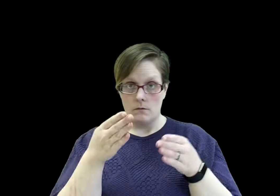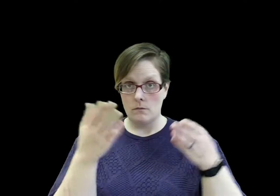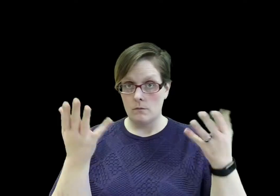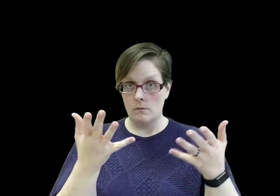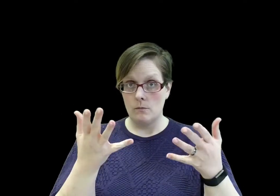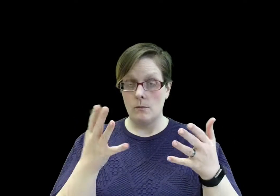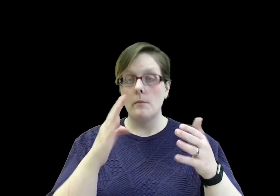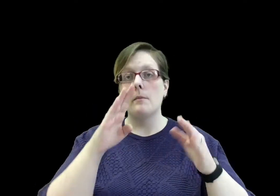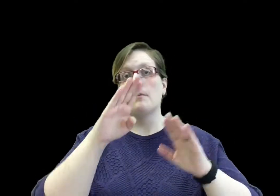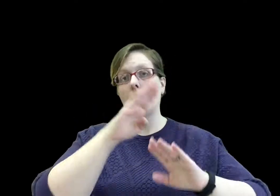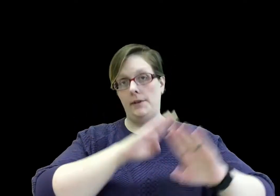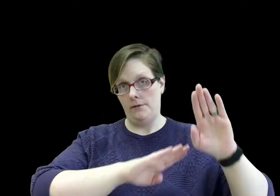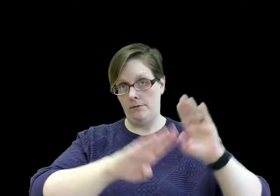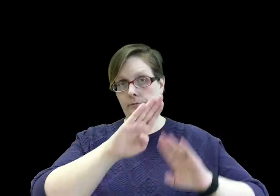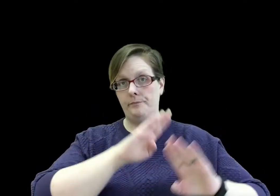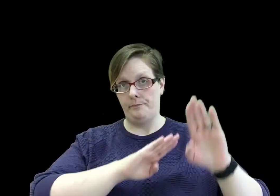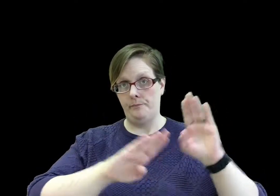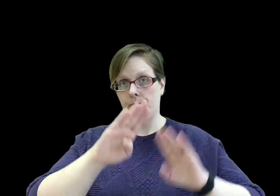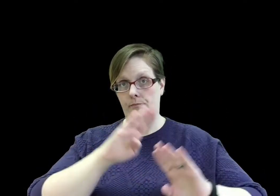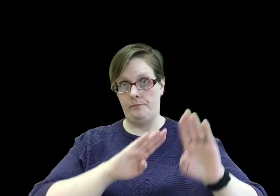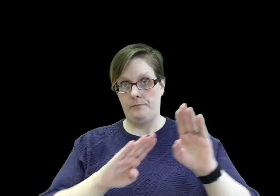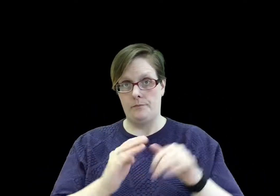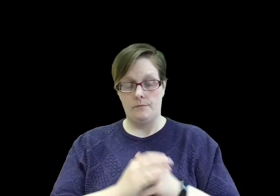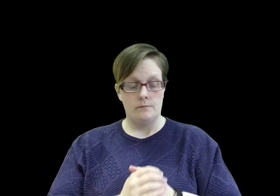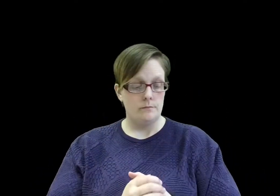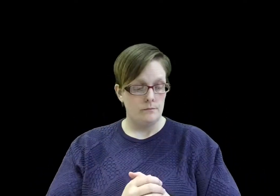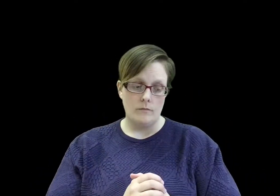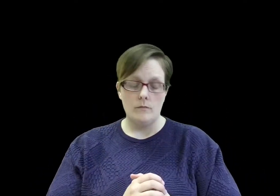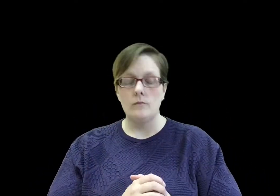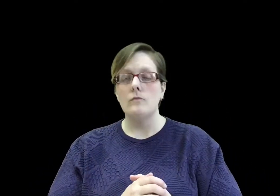The field of science that he focused on was biology.